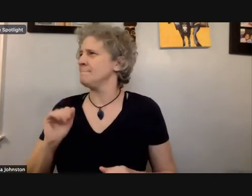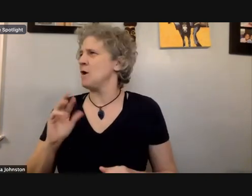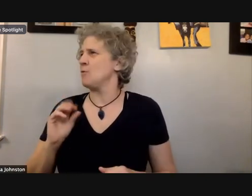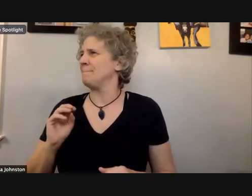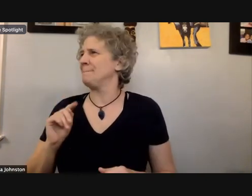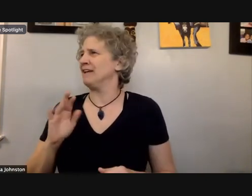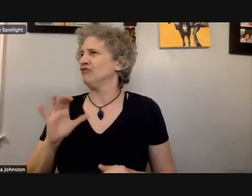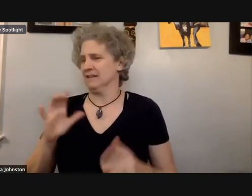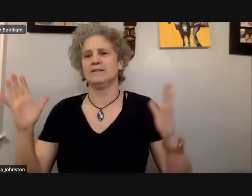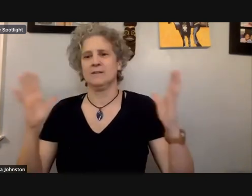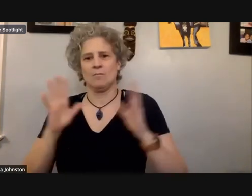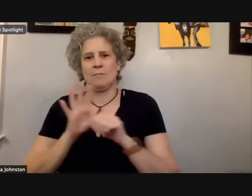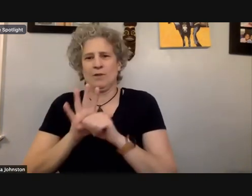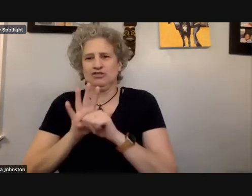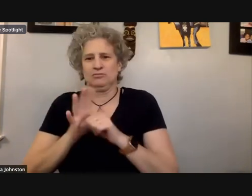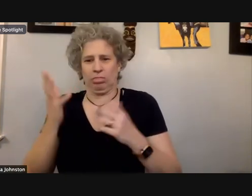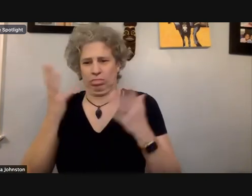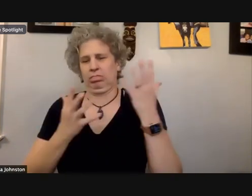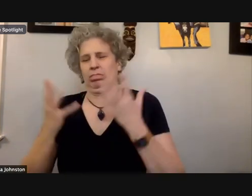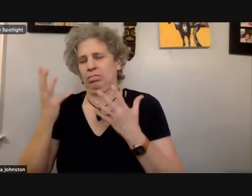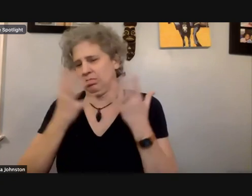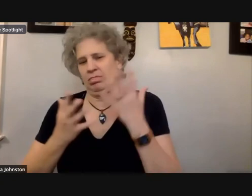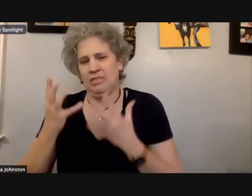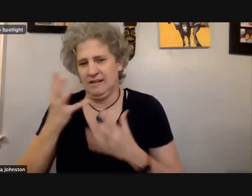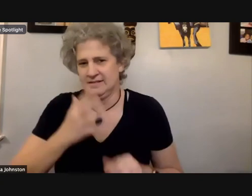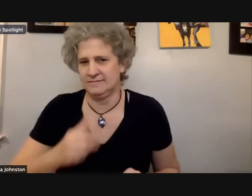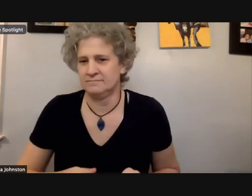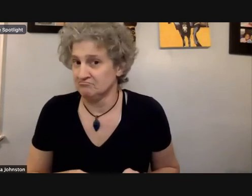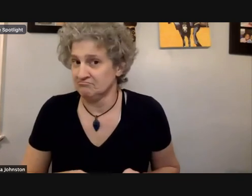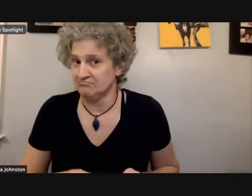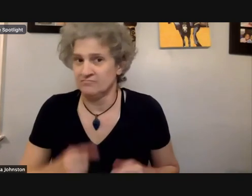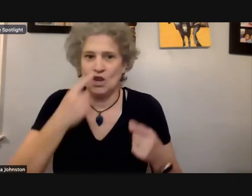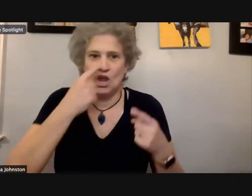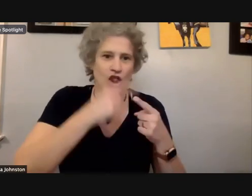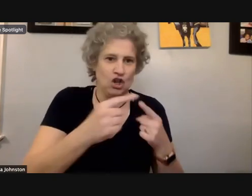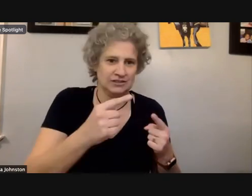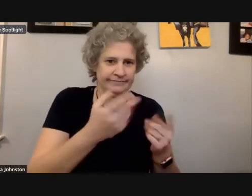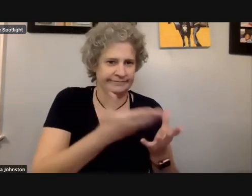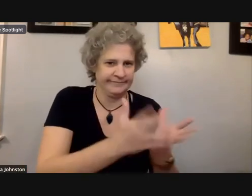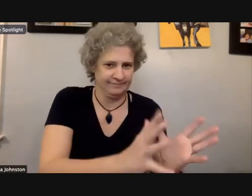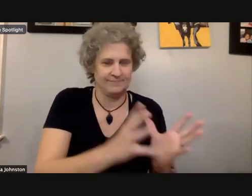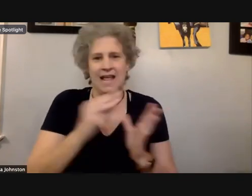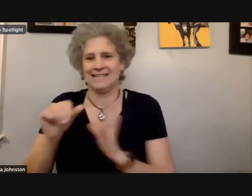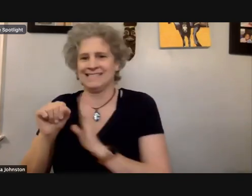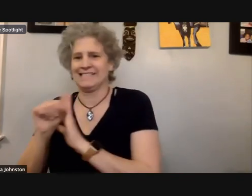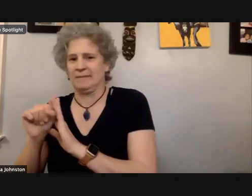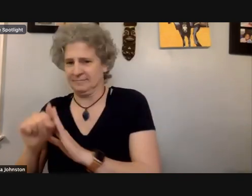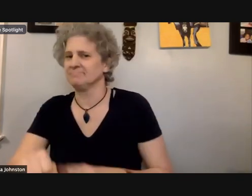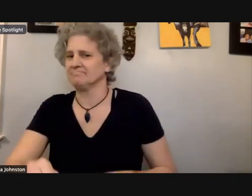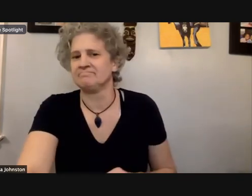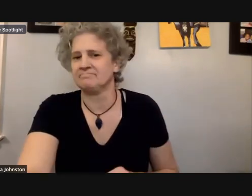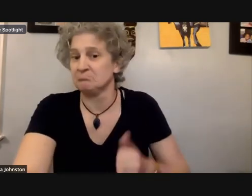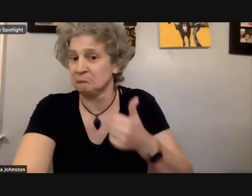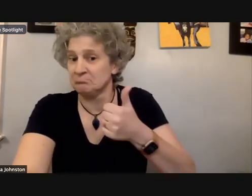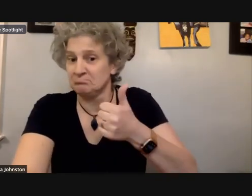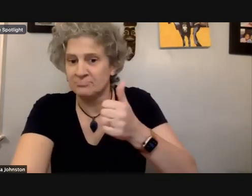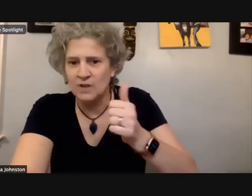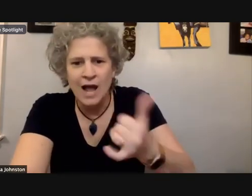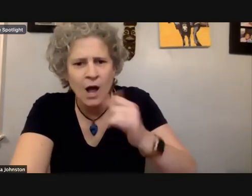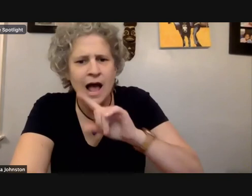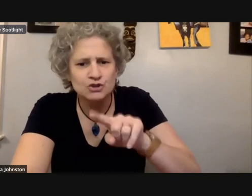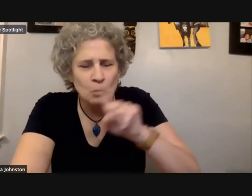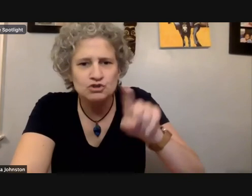pressure because of the barometer, the barometric change and the barometric pressure. It makes people dizzy. So allergens and